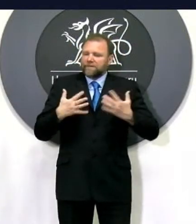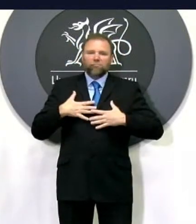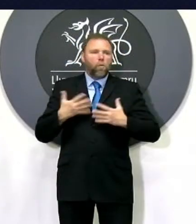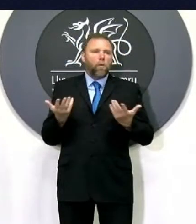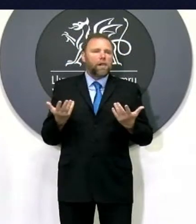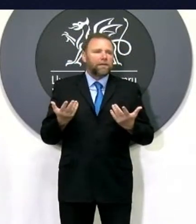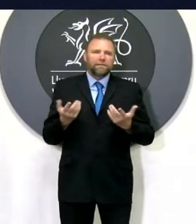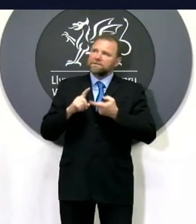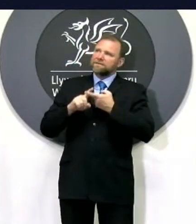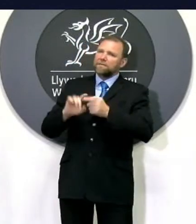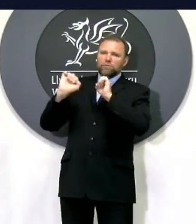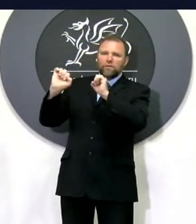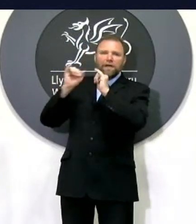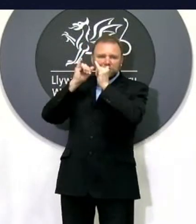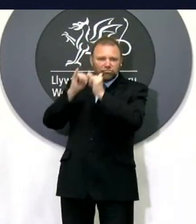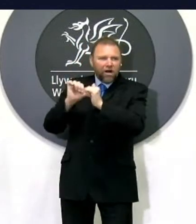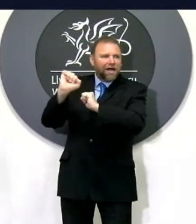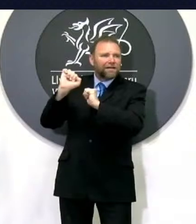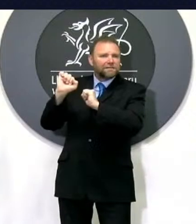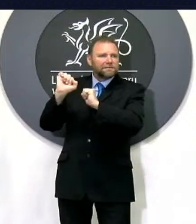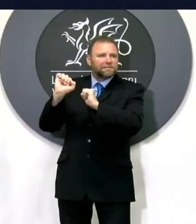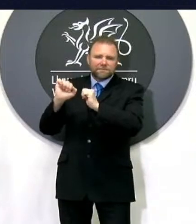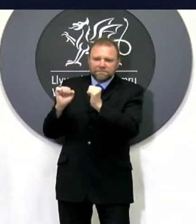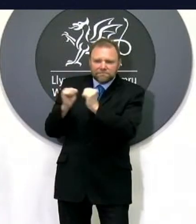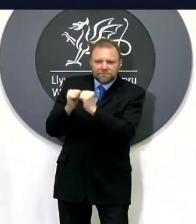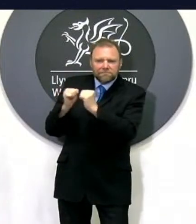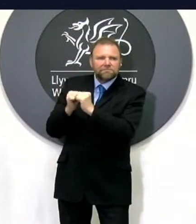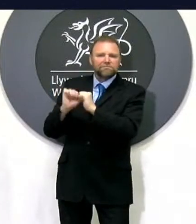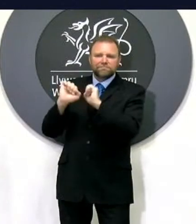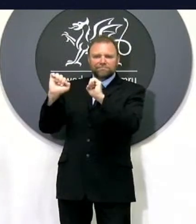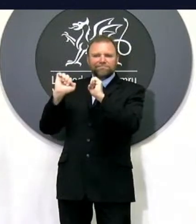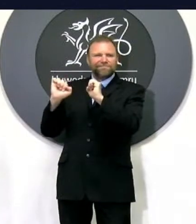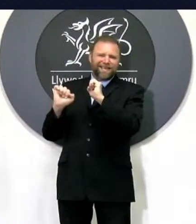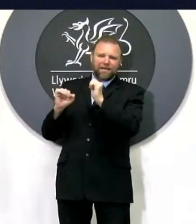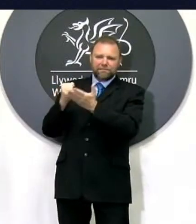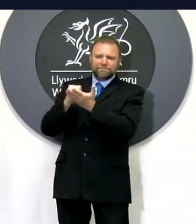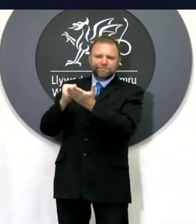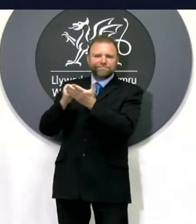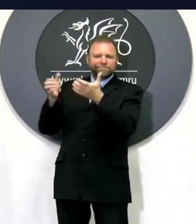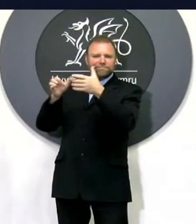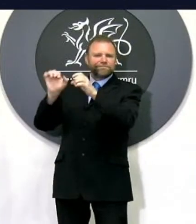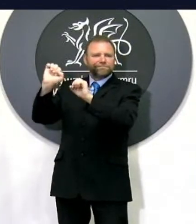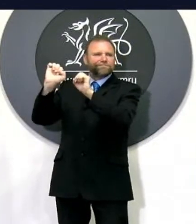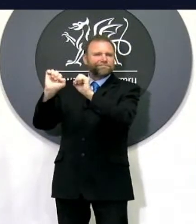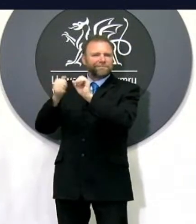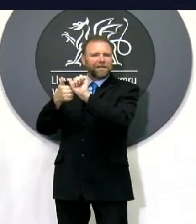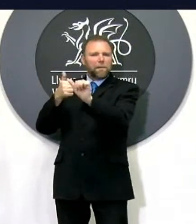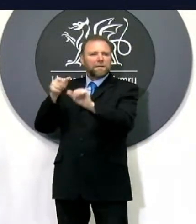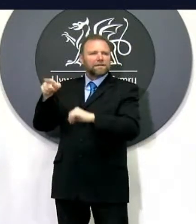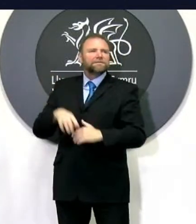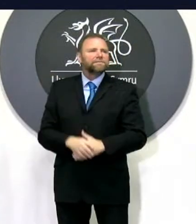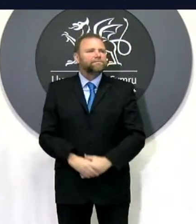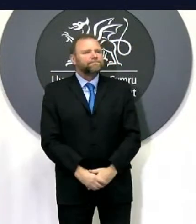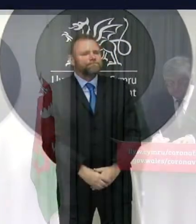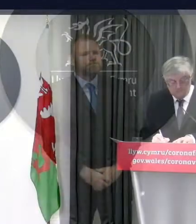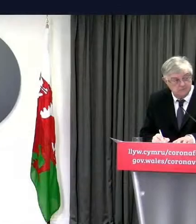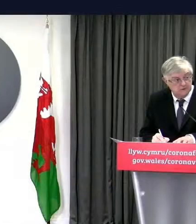how the trials go, how the biotech companies provide the information to the regulator.